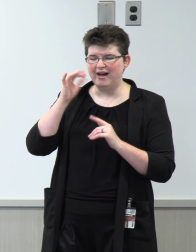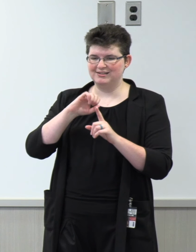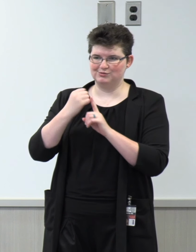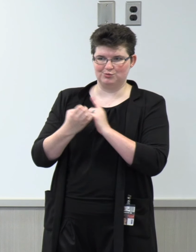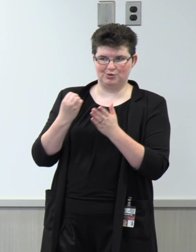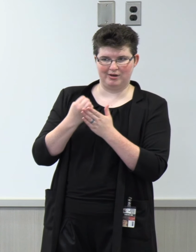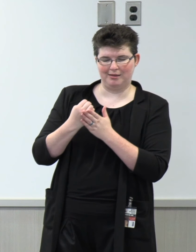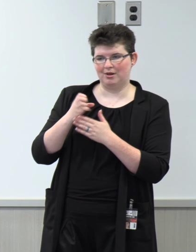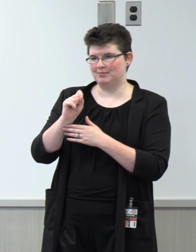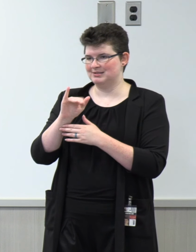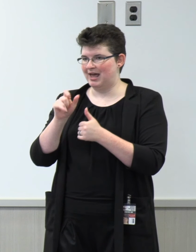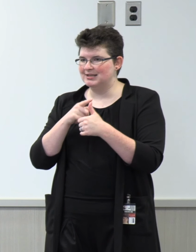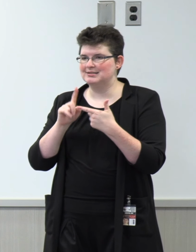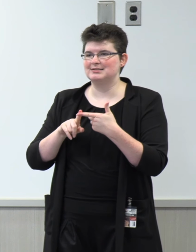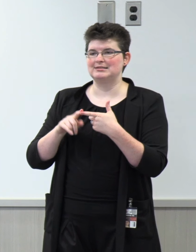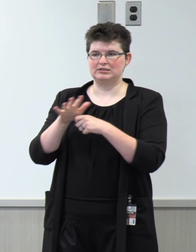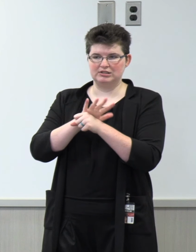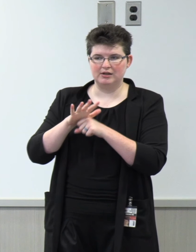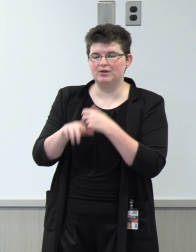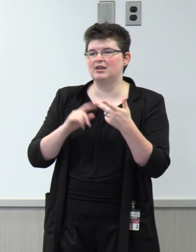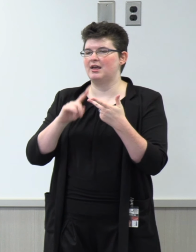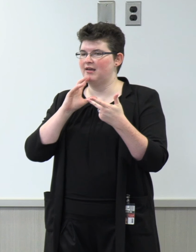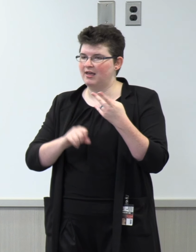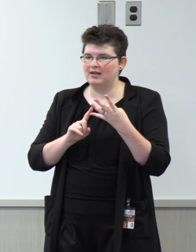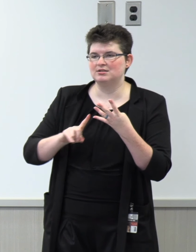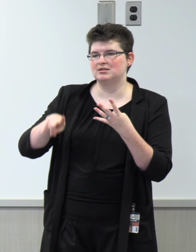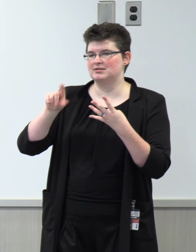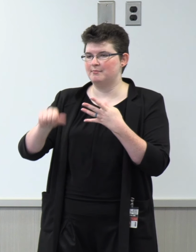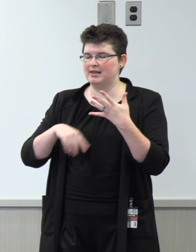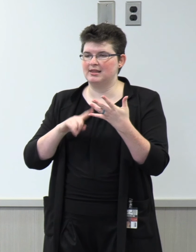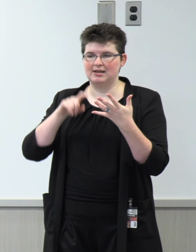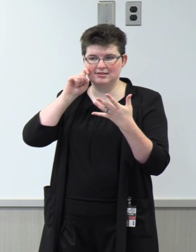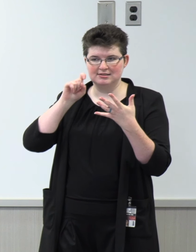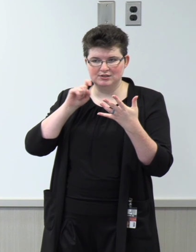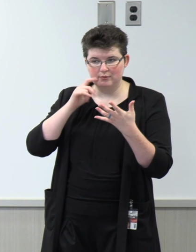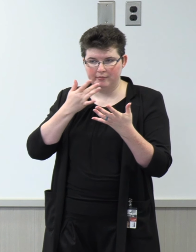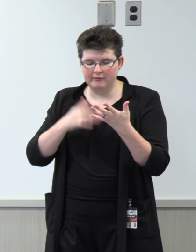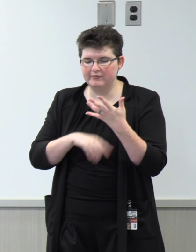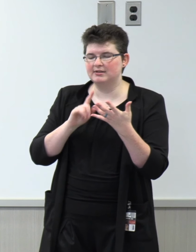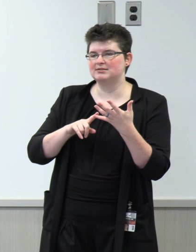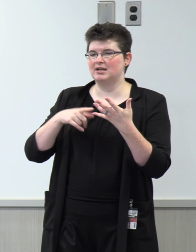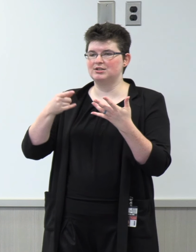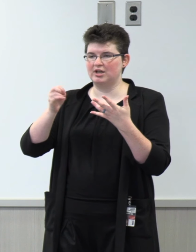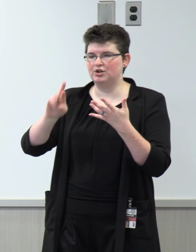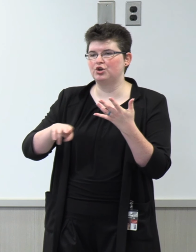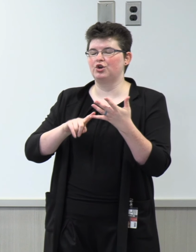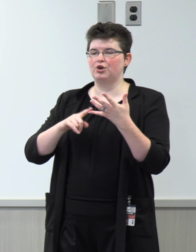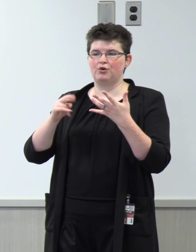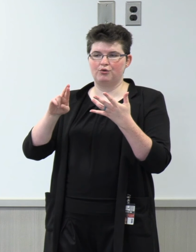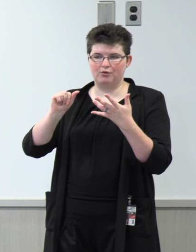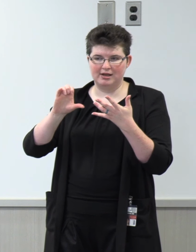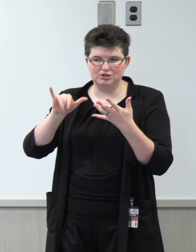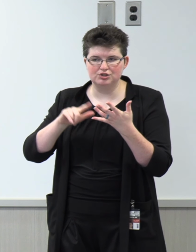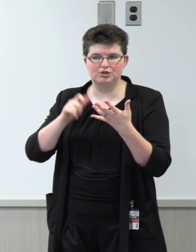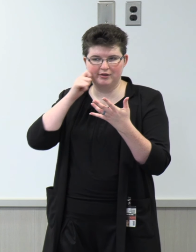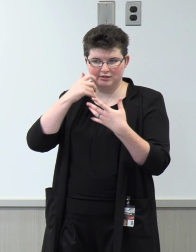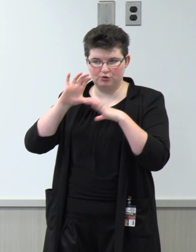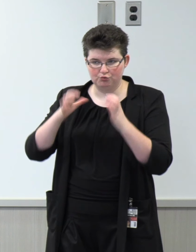status, geographical area, age, disability, sexual orientation, gender, or racial or ethnic